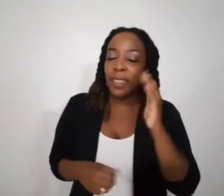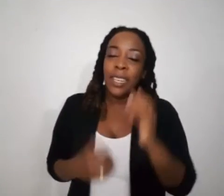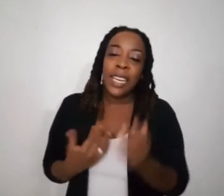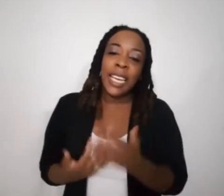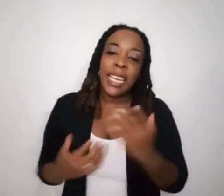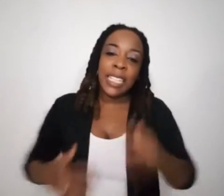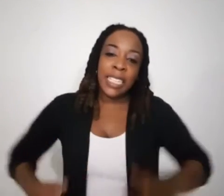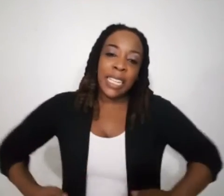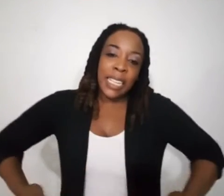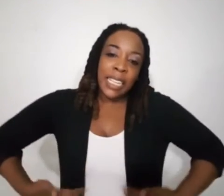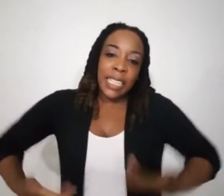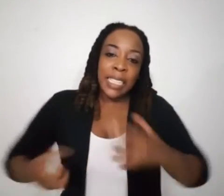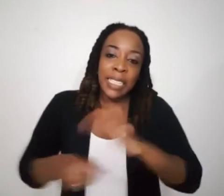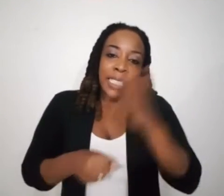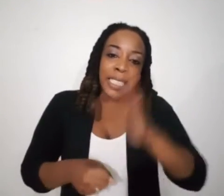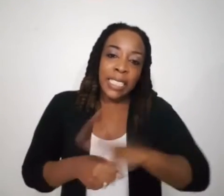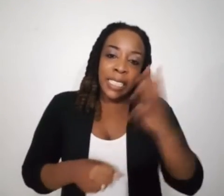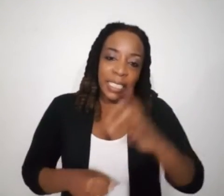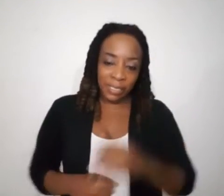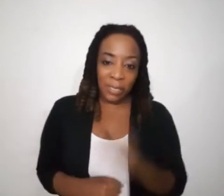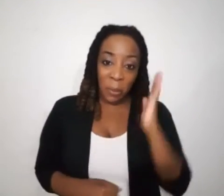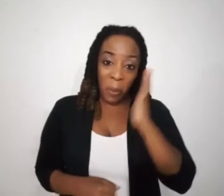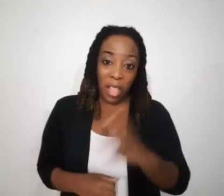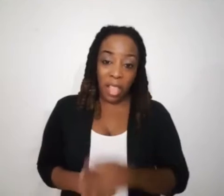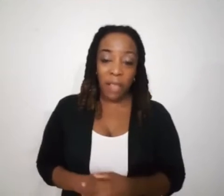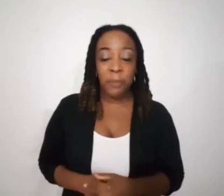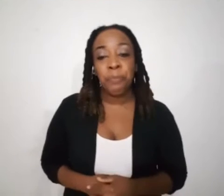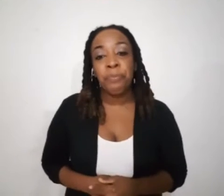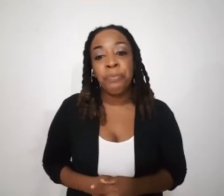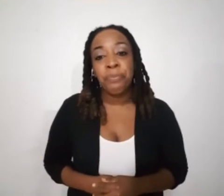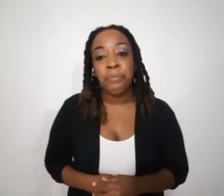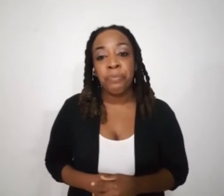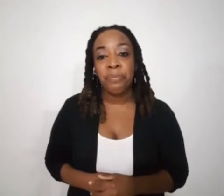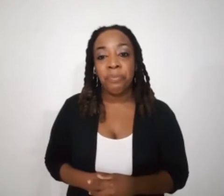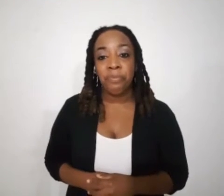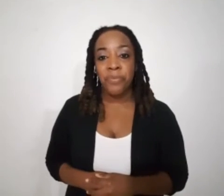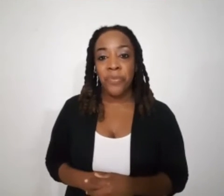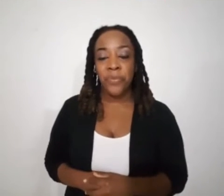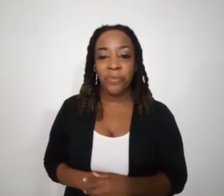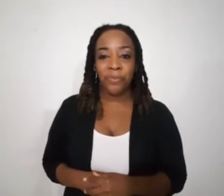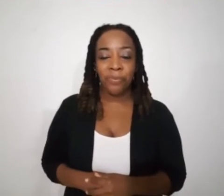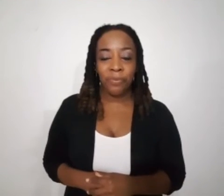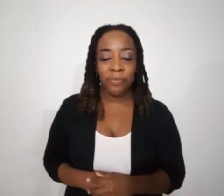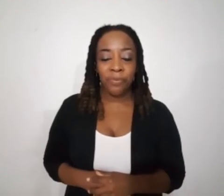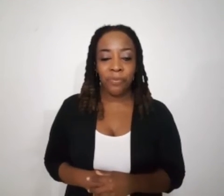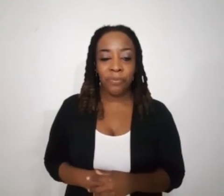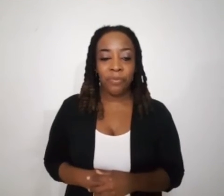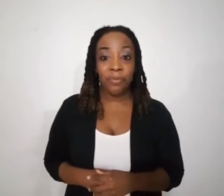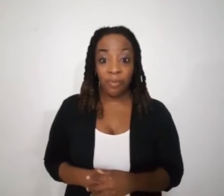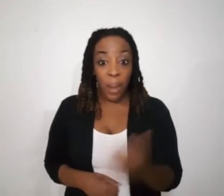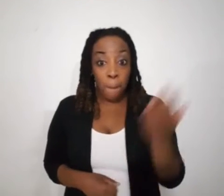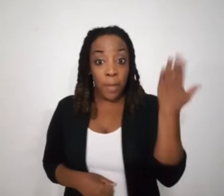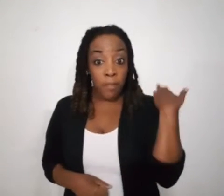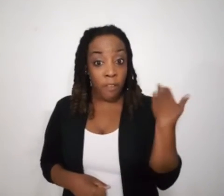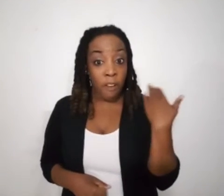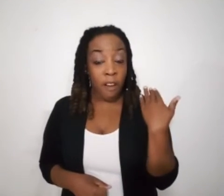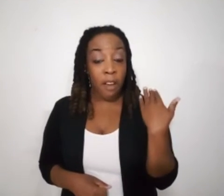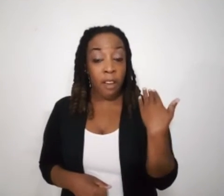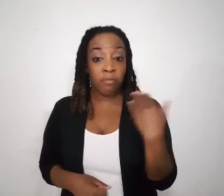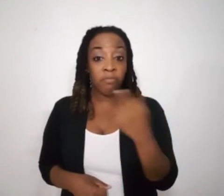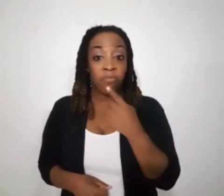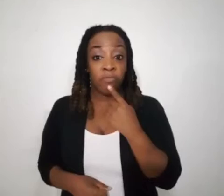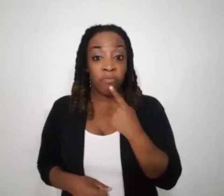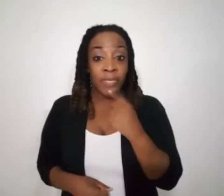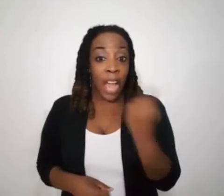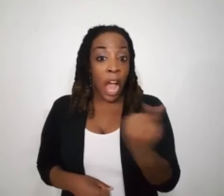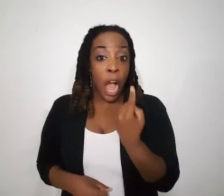and more easily upset. I mentioned the alone time earlier. You need to have alone time. You need